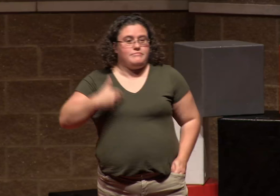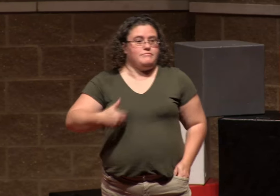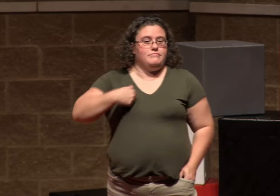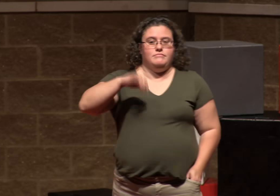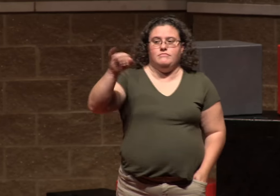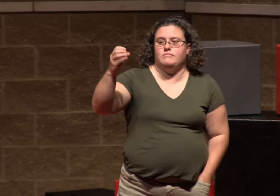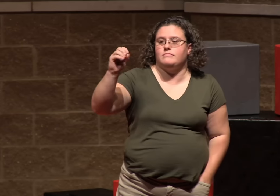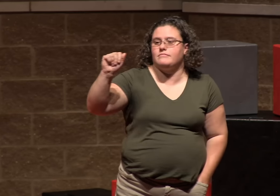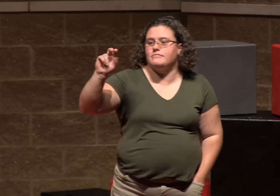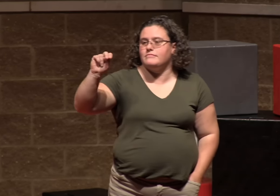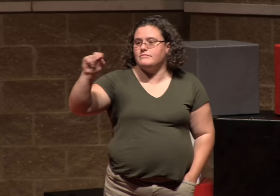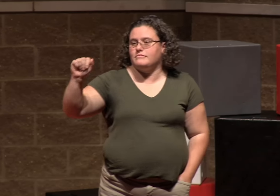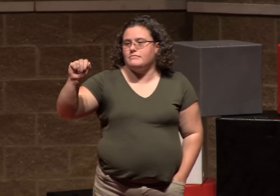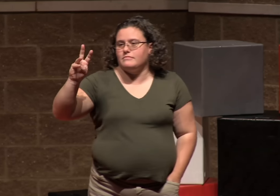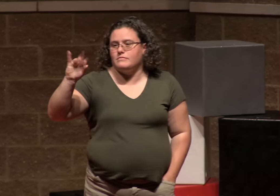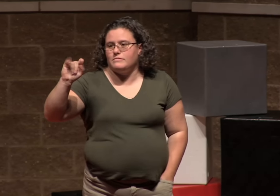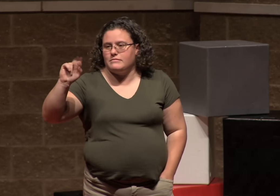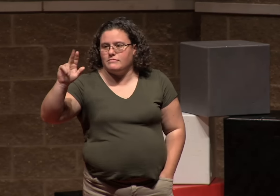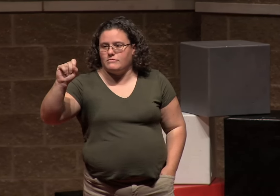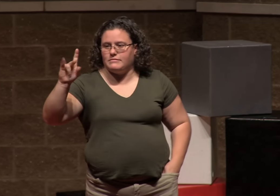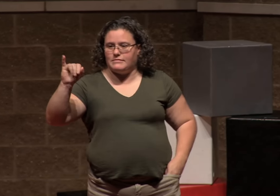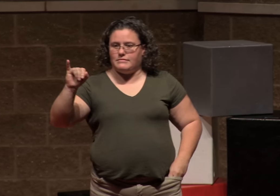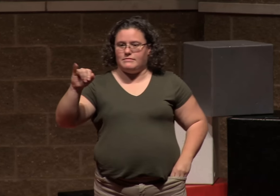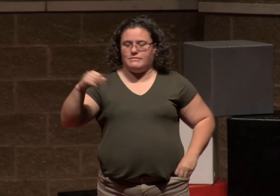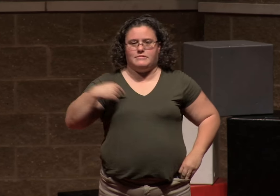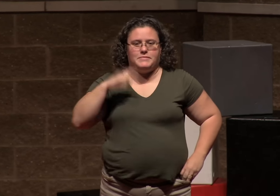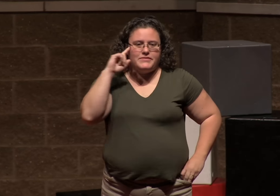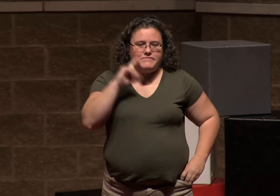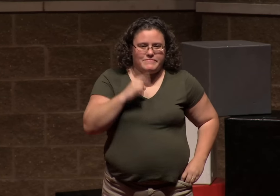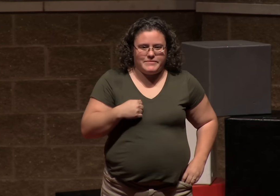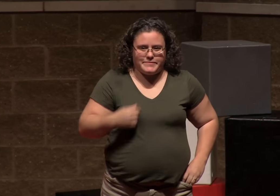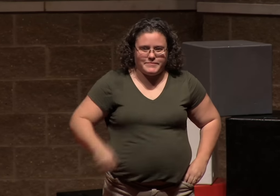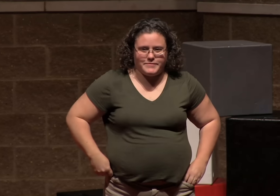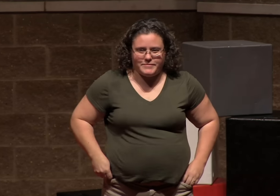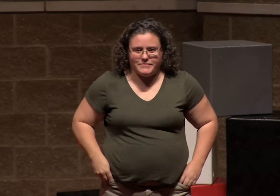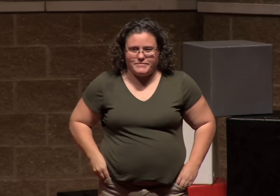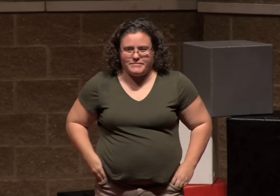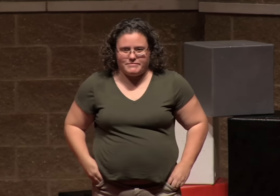Hello, my name is Joanna Popolsky, and I am deaf,